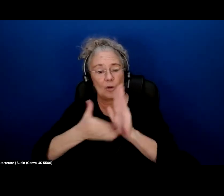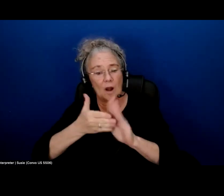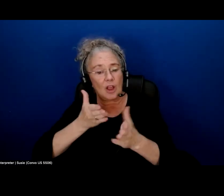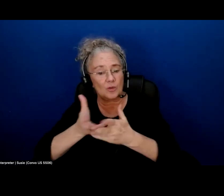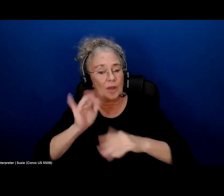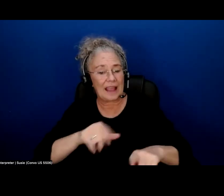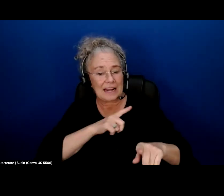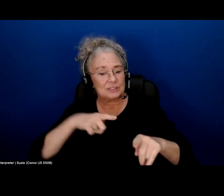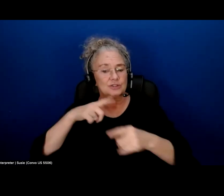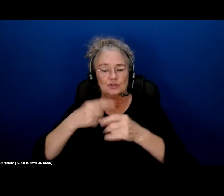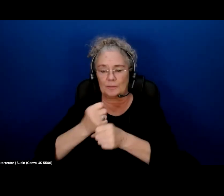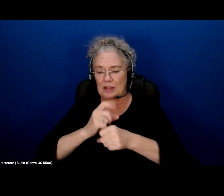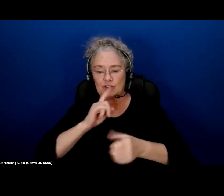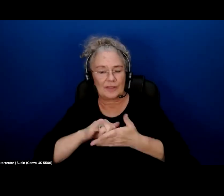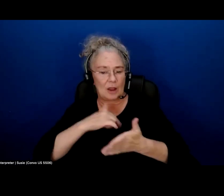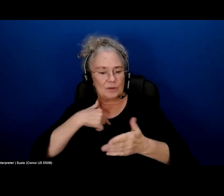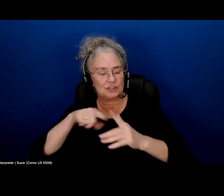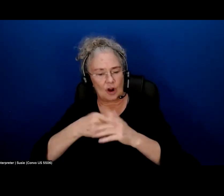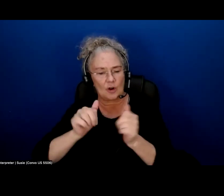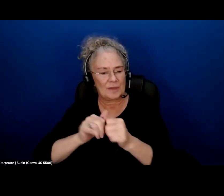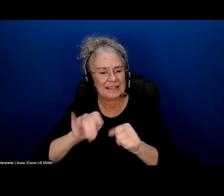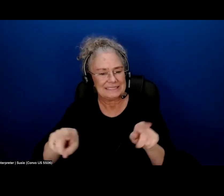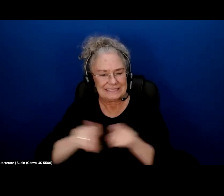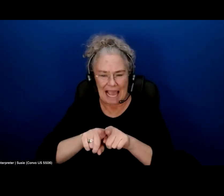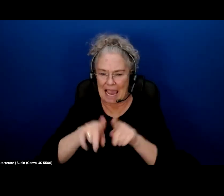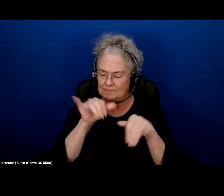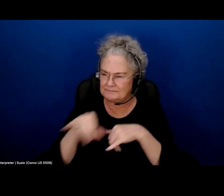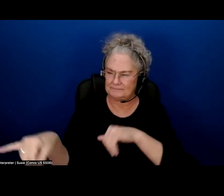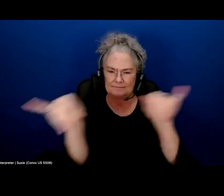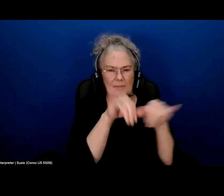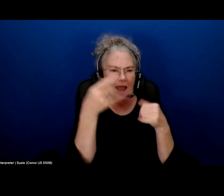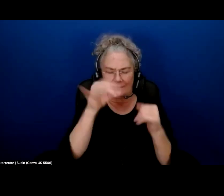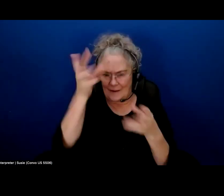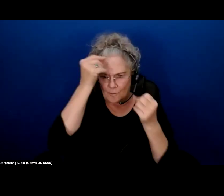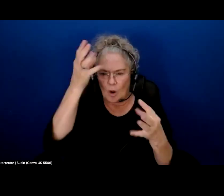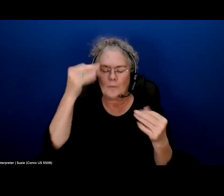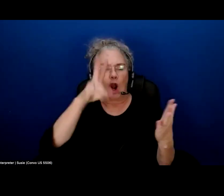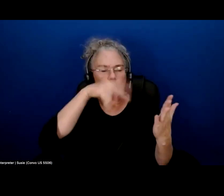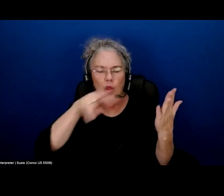that we're starting with the same set of information. And so having a chance to look through the